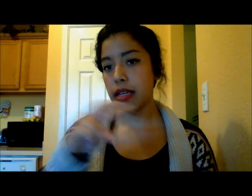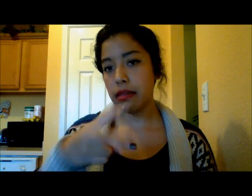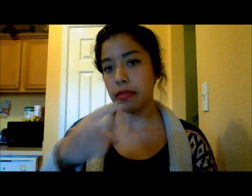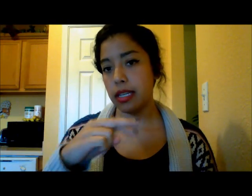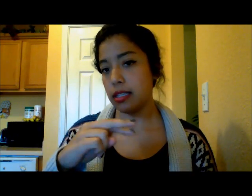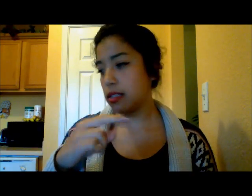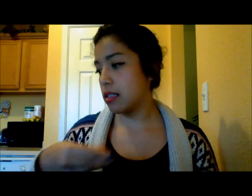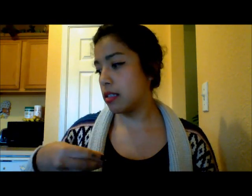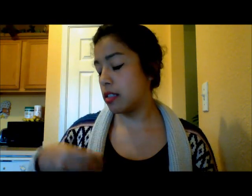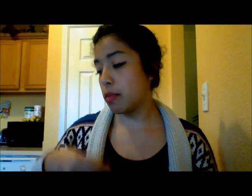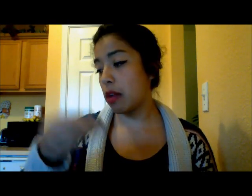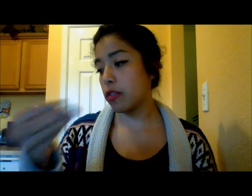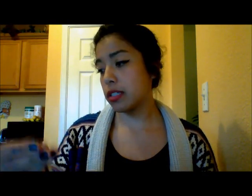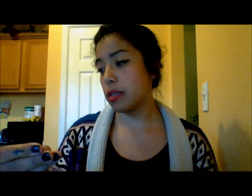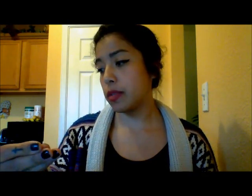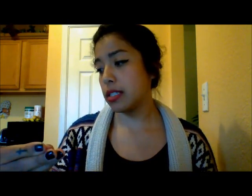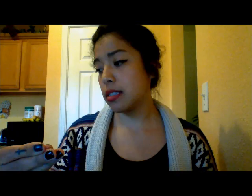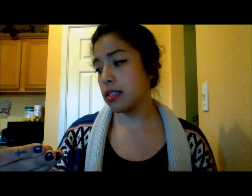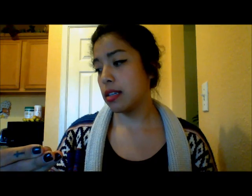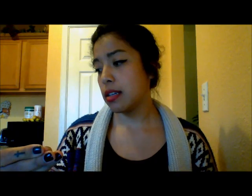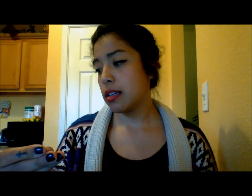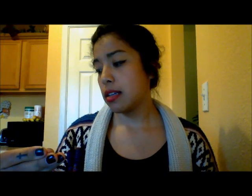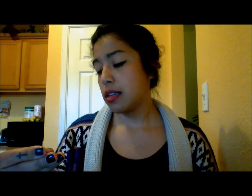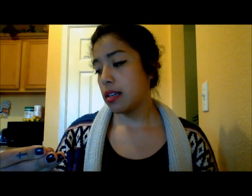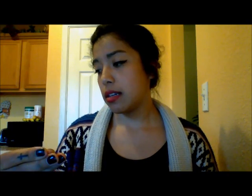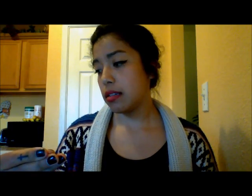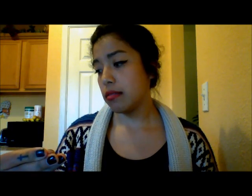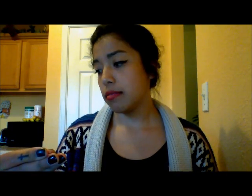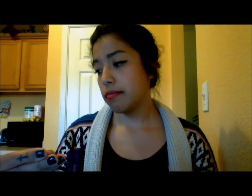it means to pay for someone's,